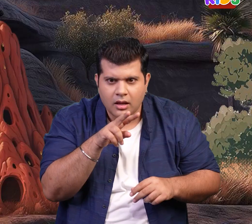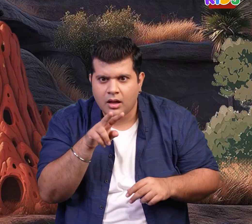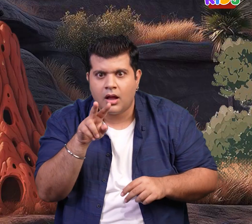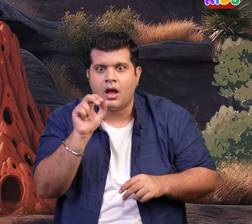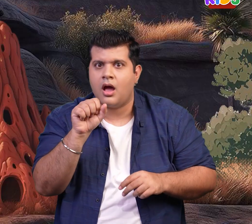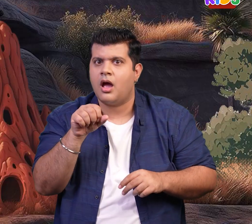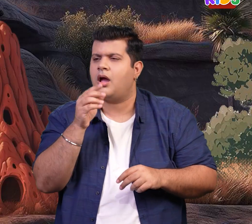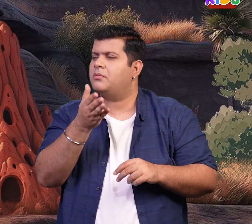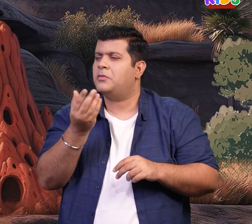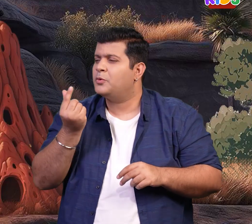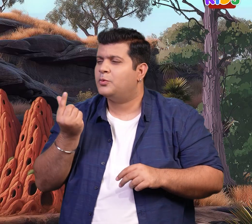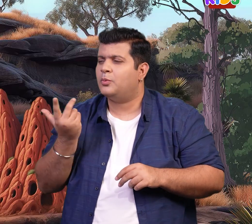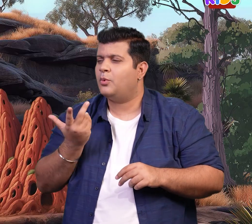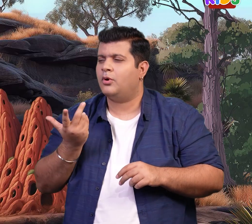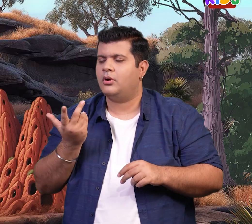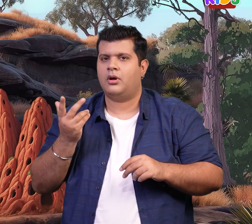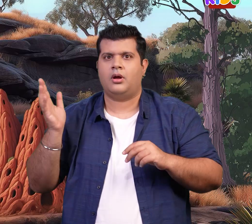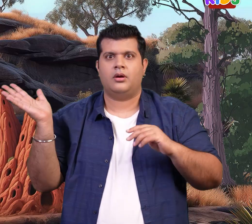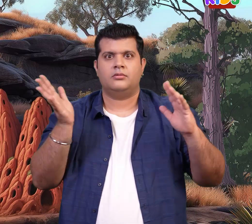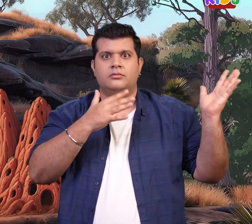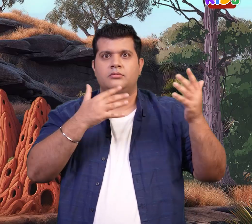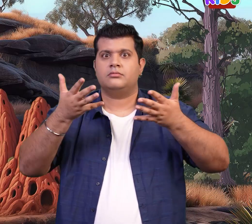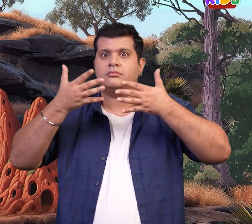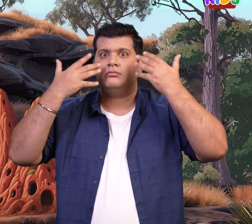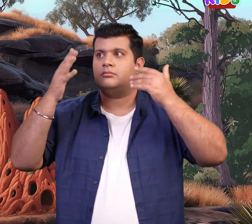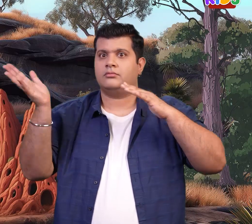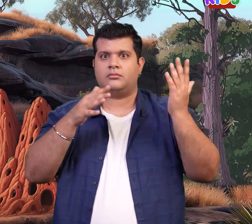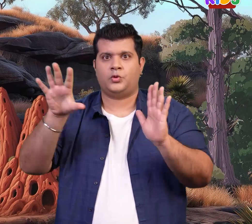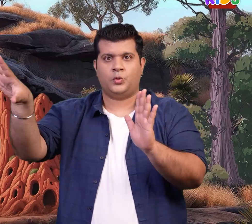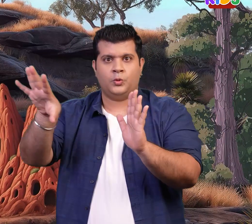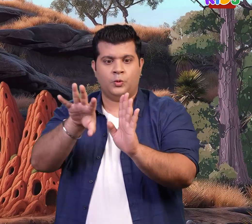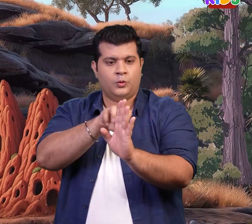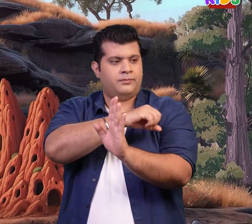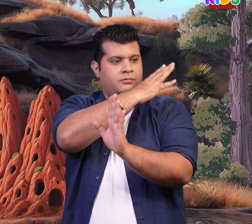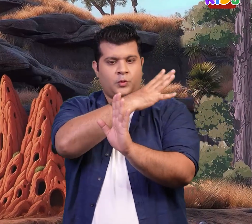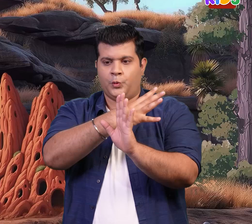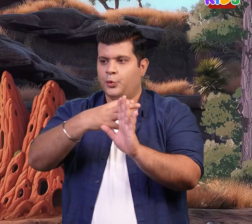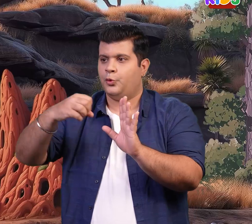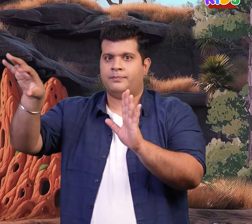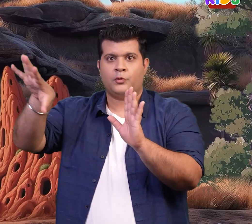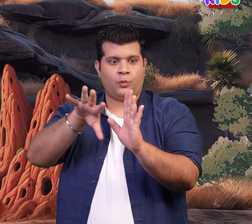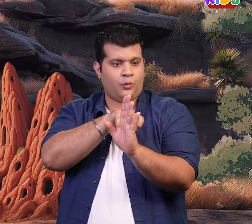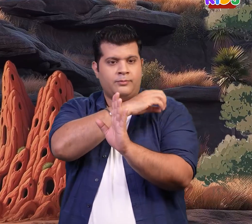Oh yes! What do they do? These tiny holes let air into the